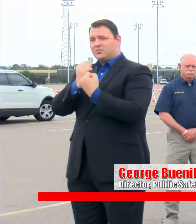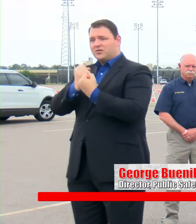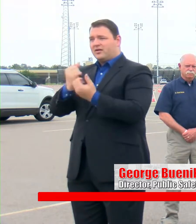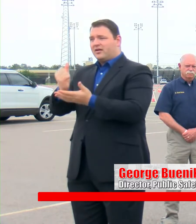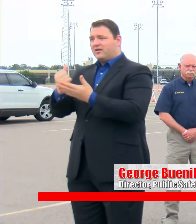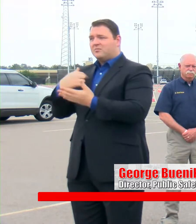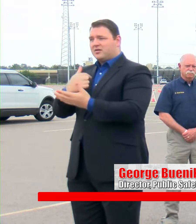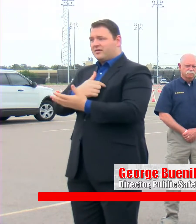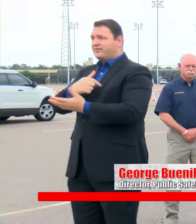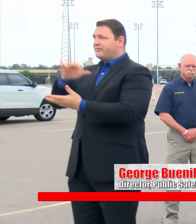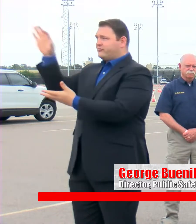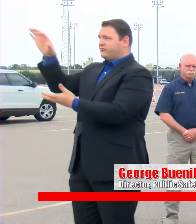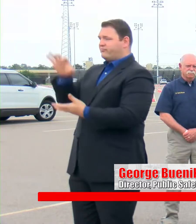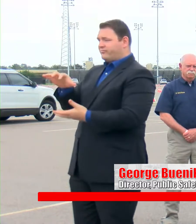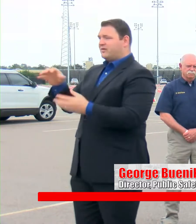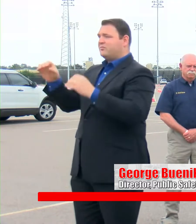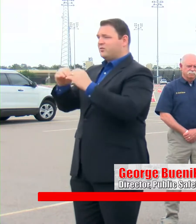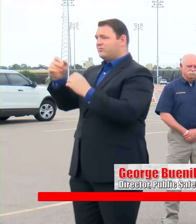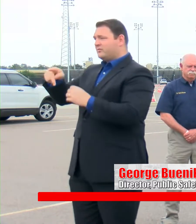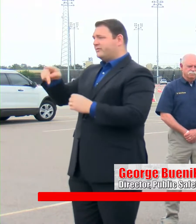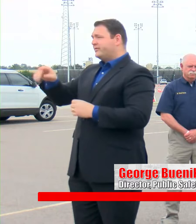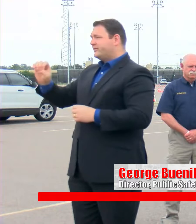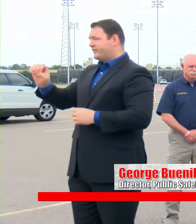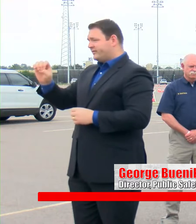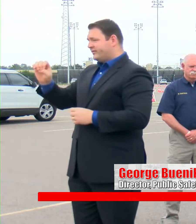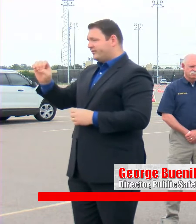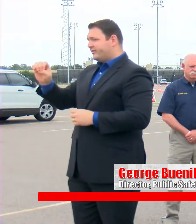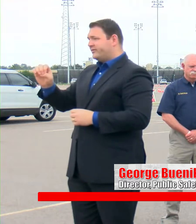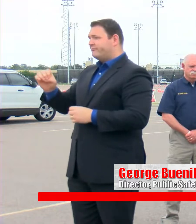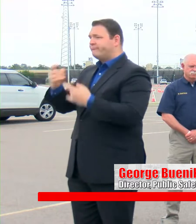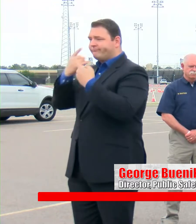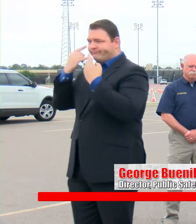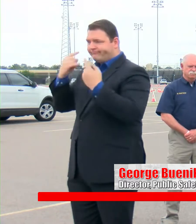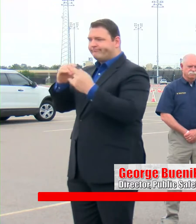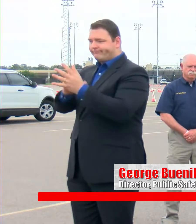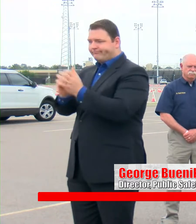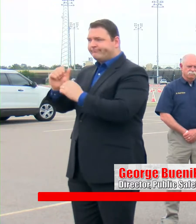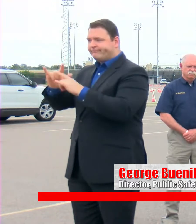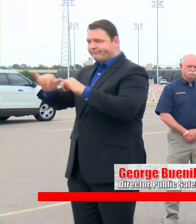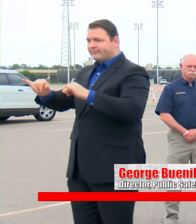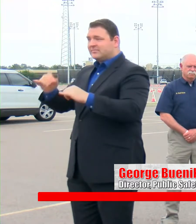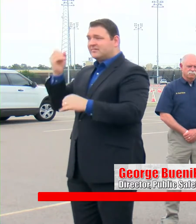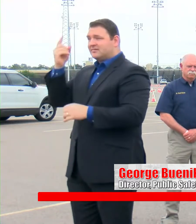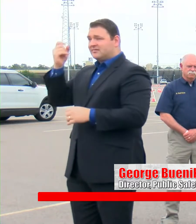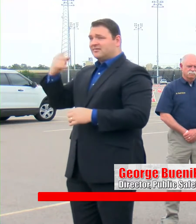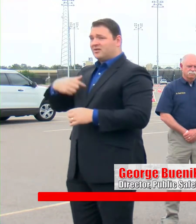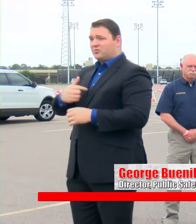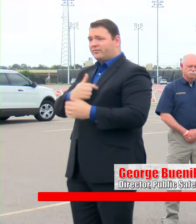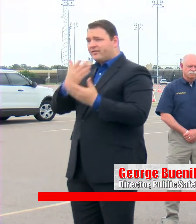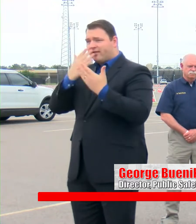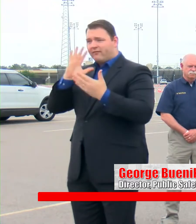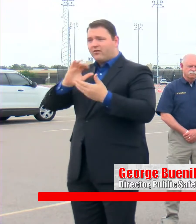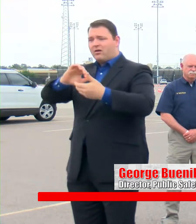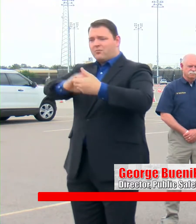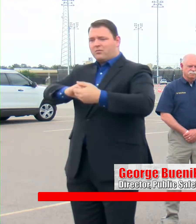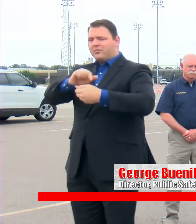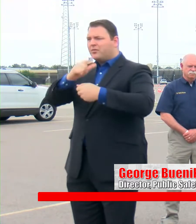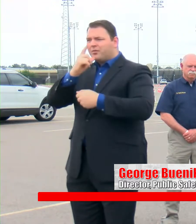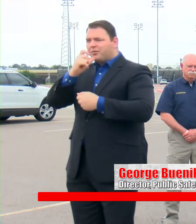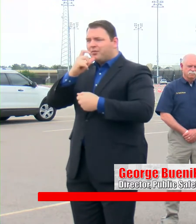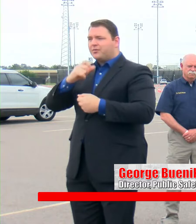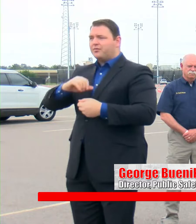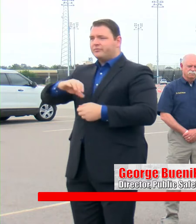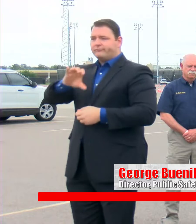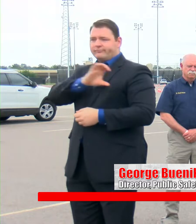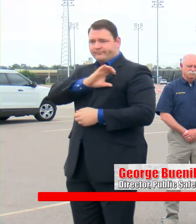personal protective equipment. But I'd also like to thank our partners in this fight against this crisis: the Houston Police Department, the